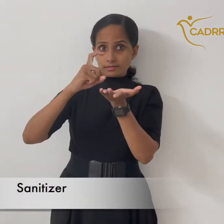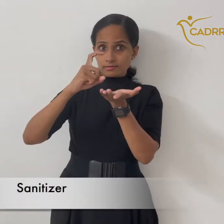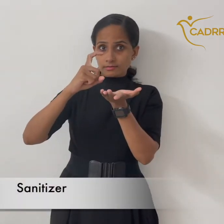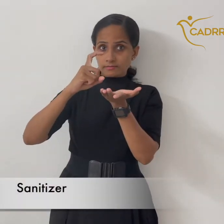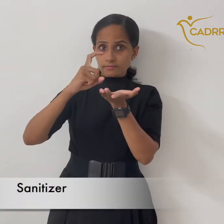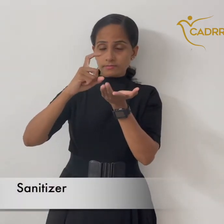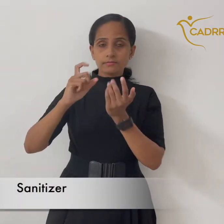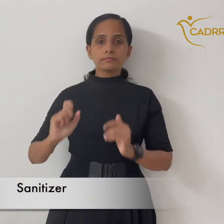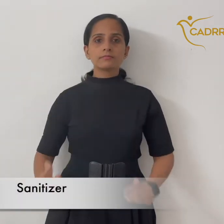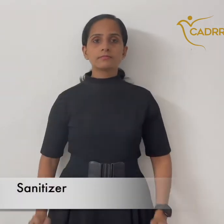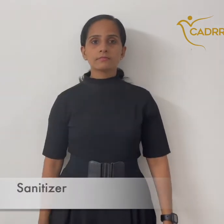sanitizer,